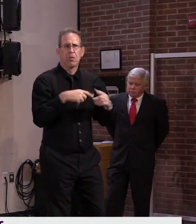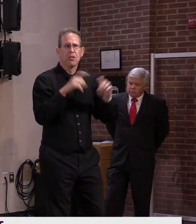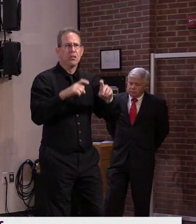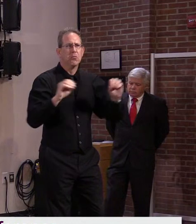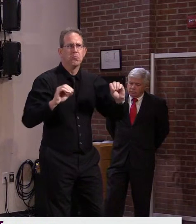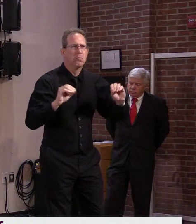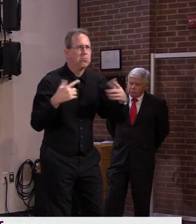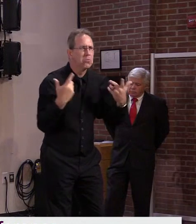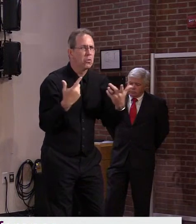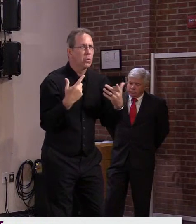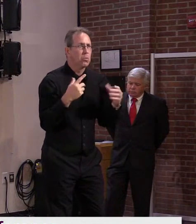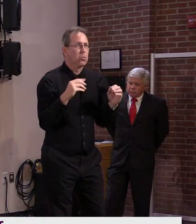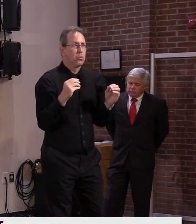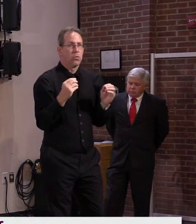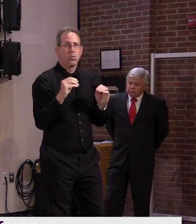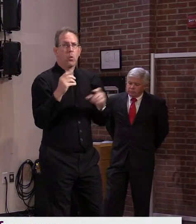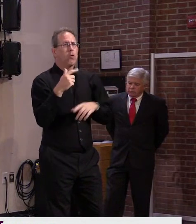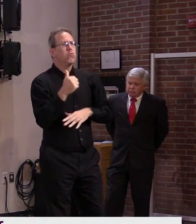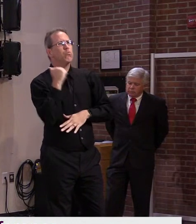attend or to